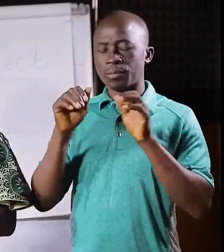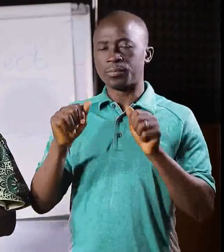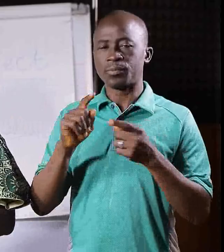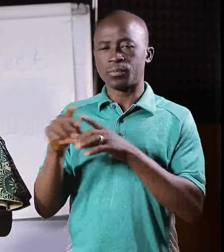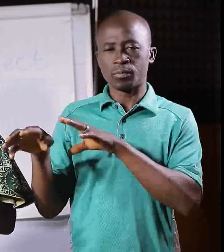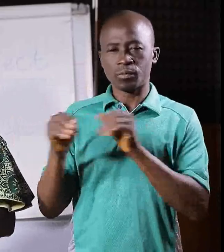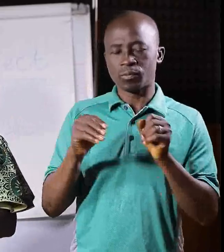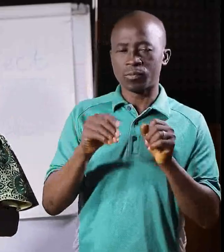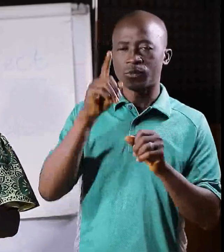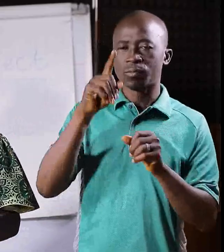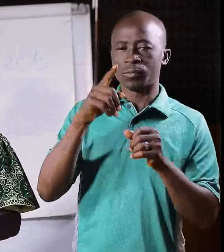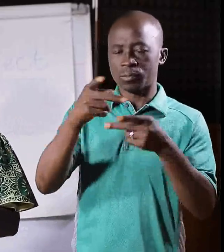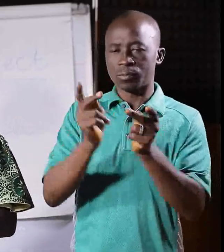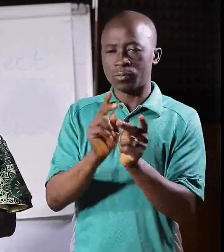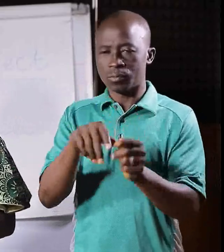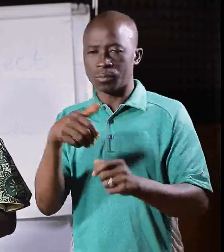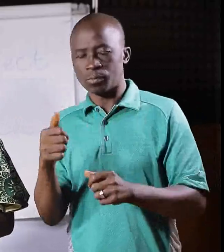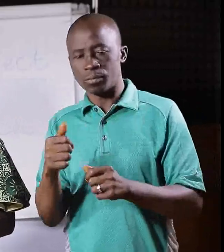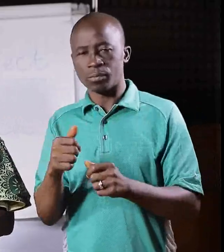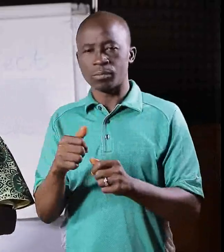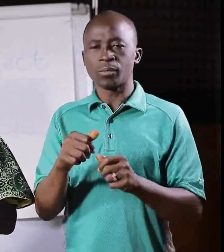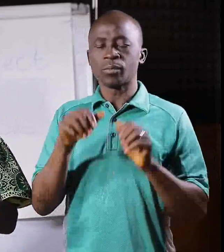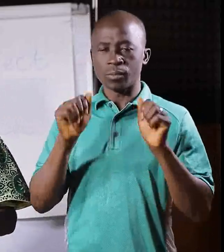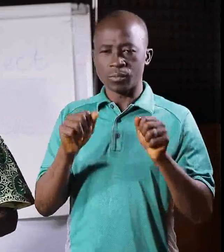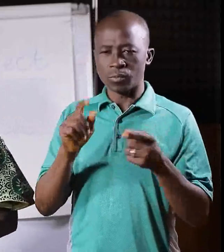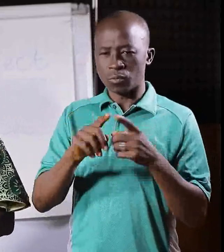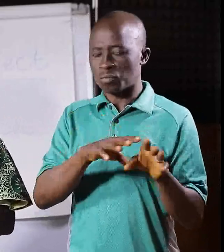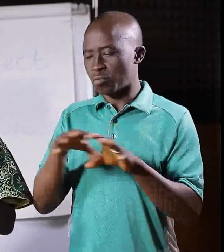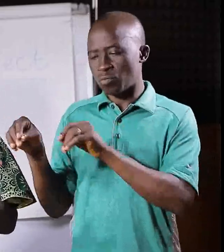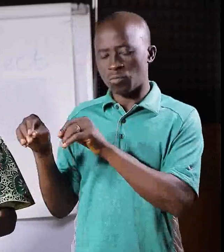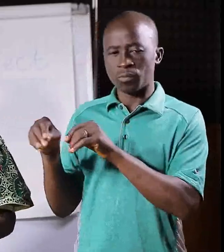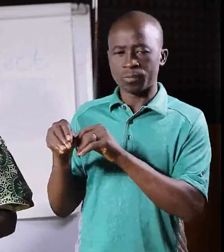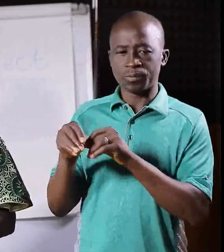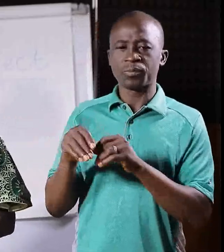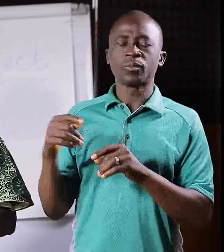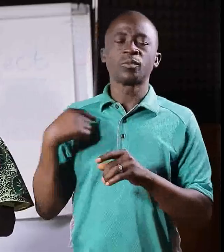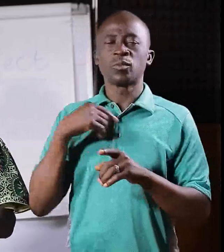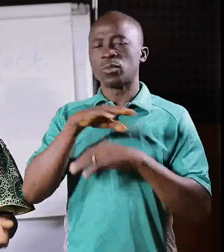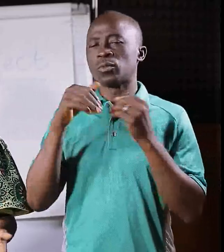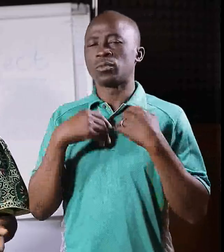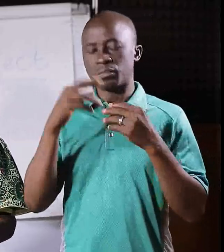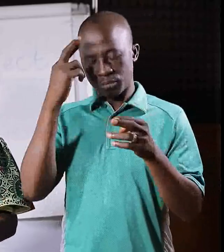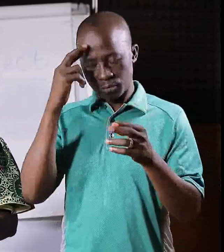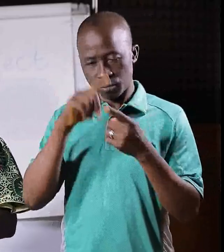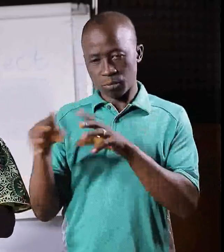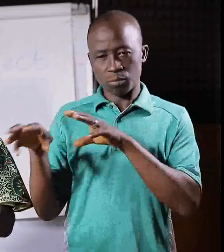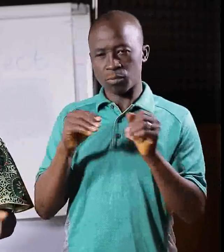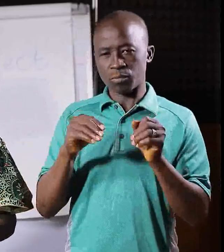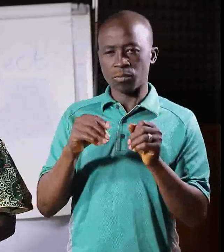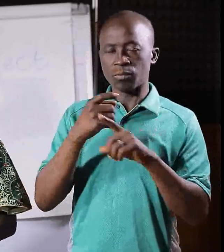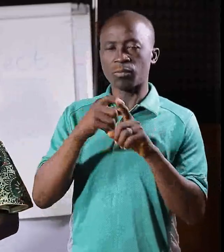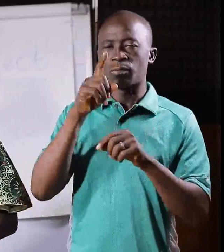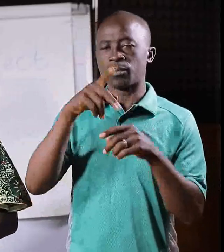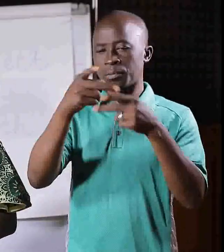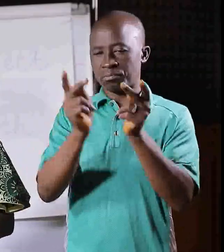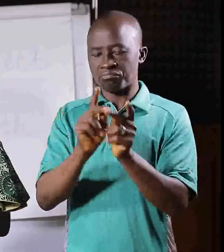to another, the ability to move, transition. We all move. We all have reasons to move from one place to another for one reason or